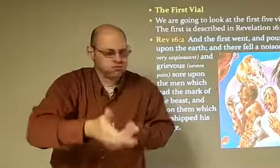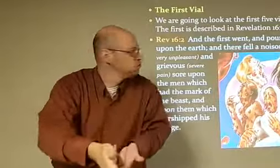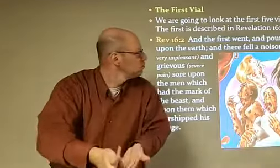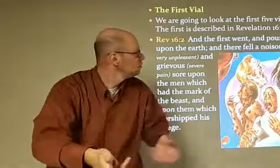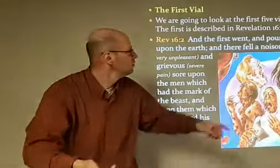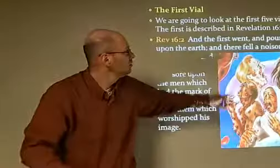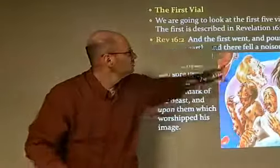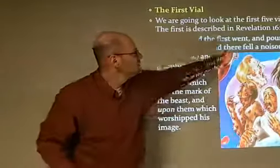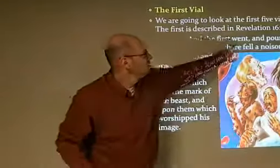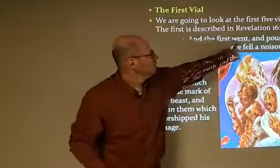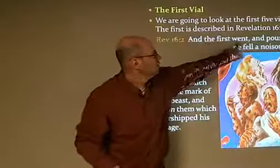All right,